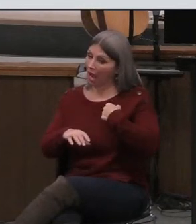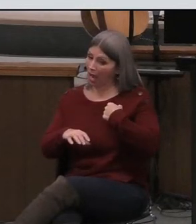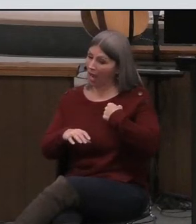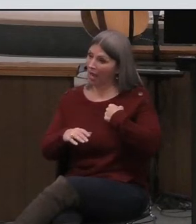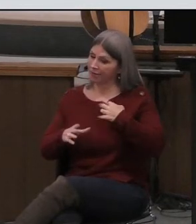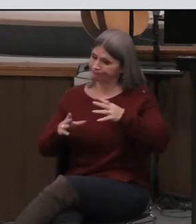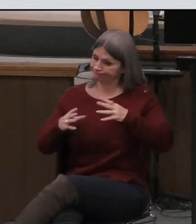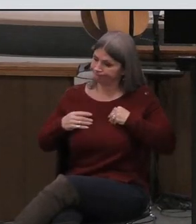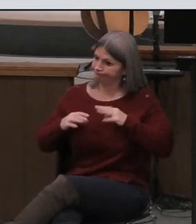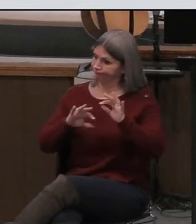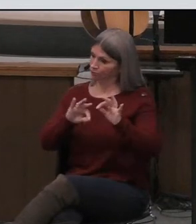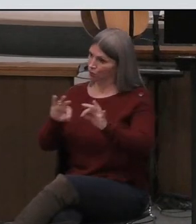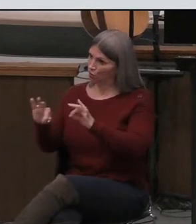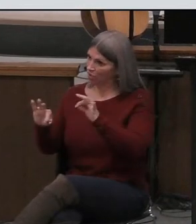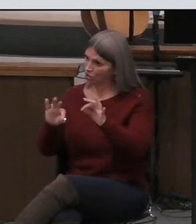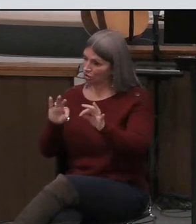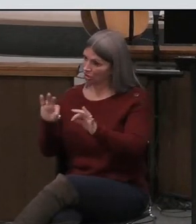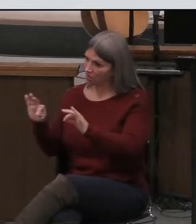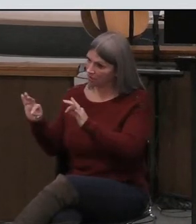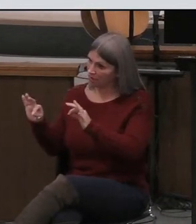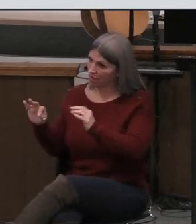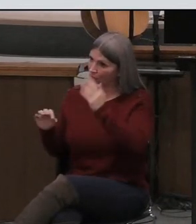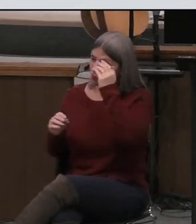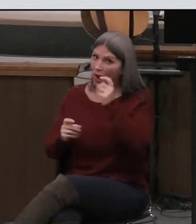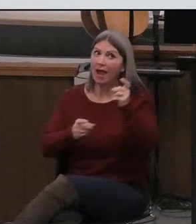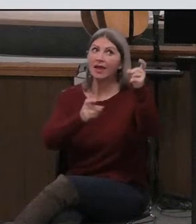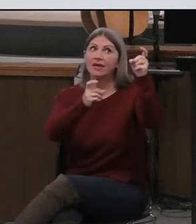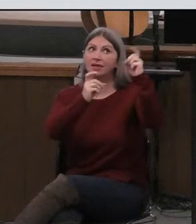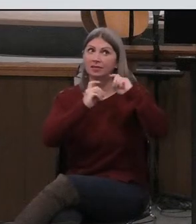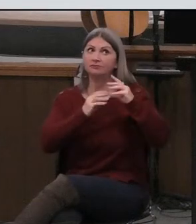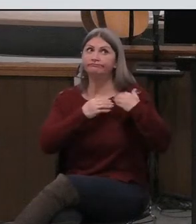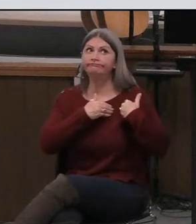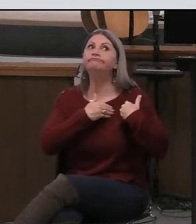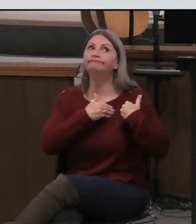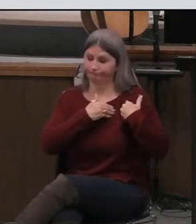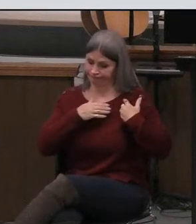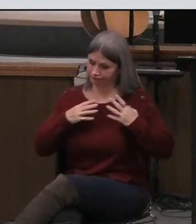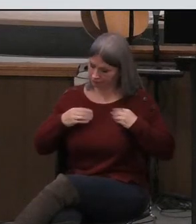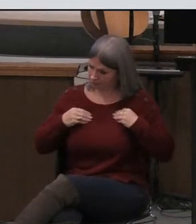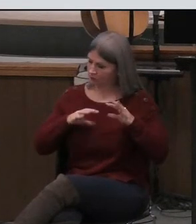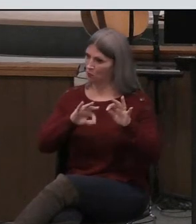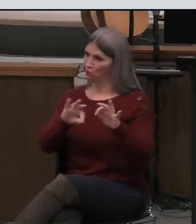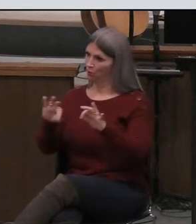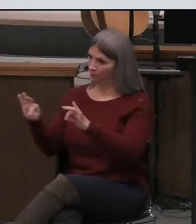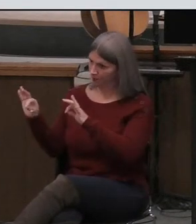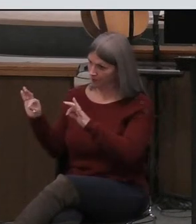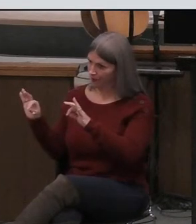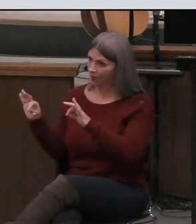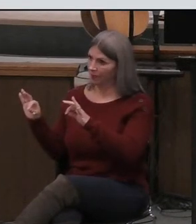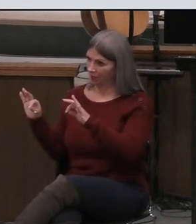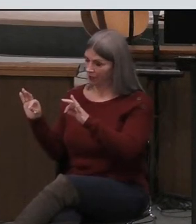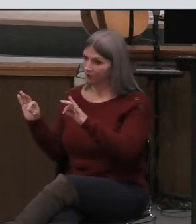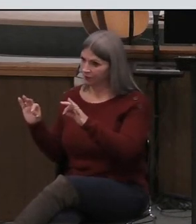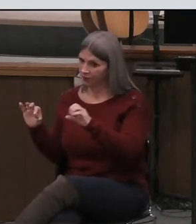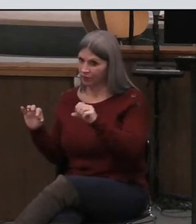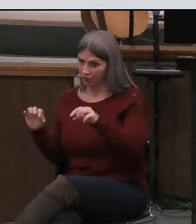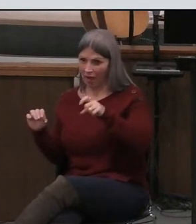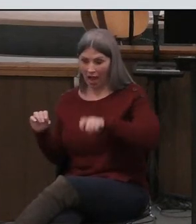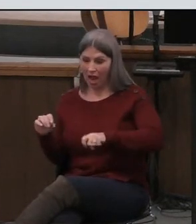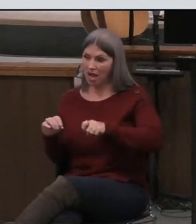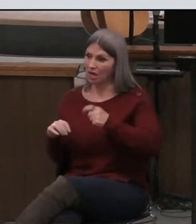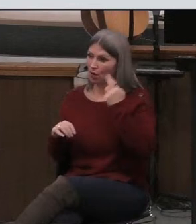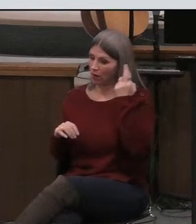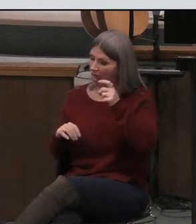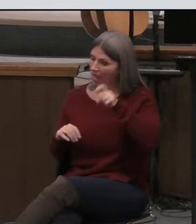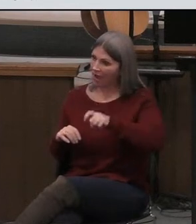minister according to the stewardship from God that was given to me for you to make the word of